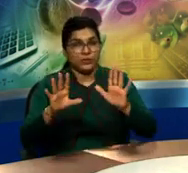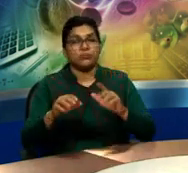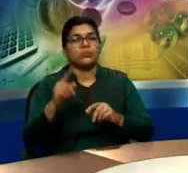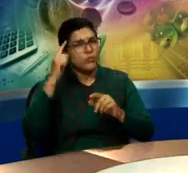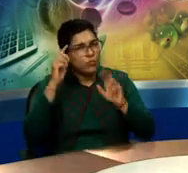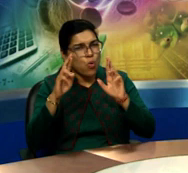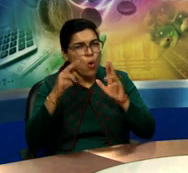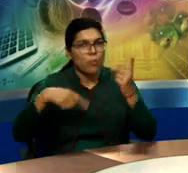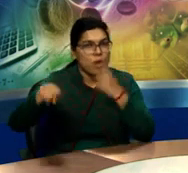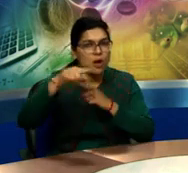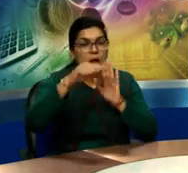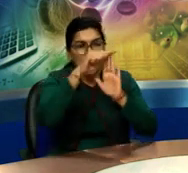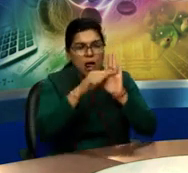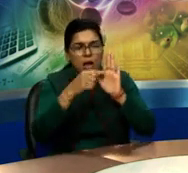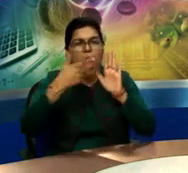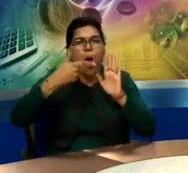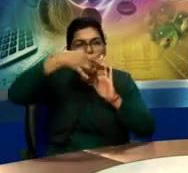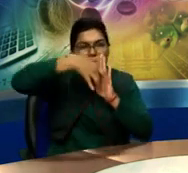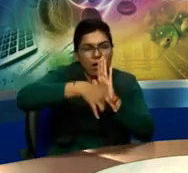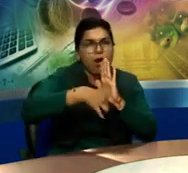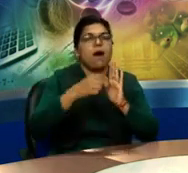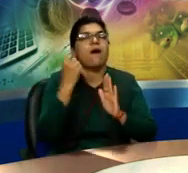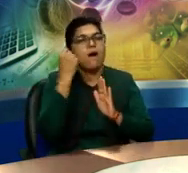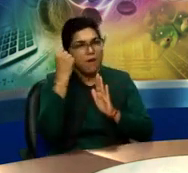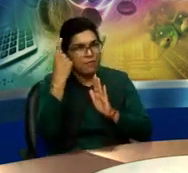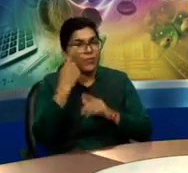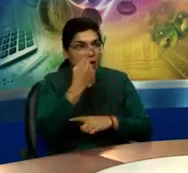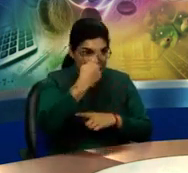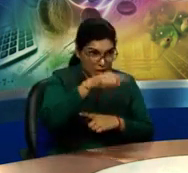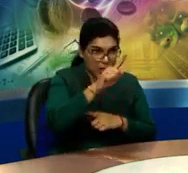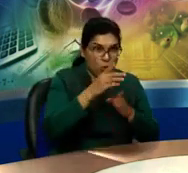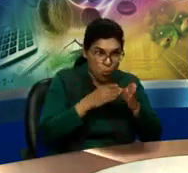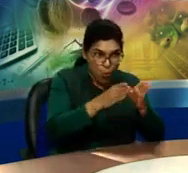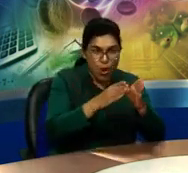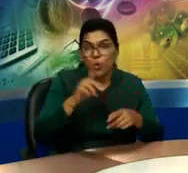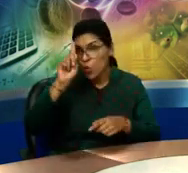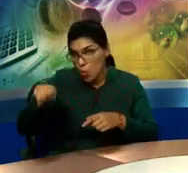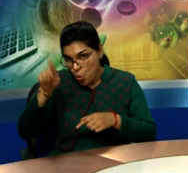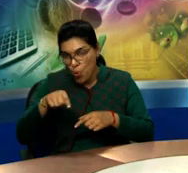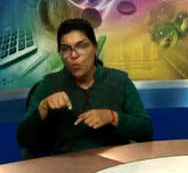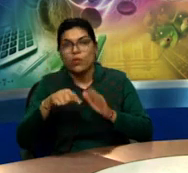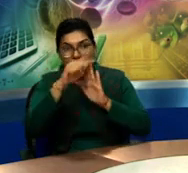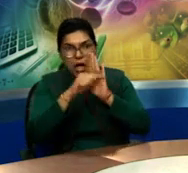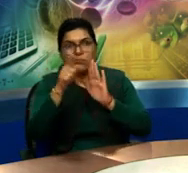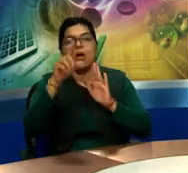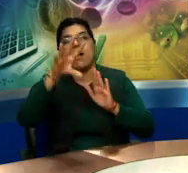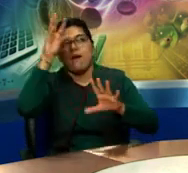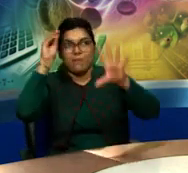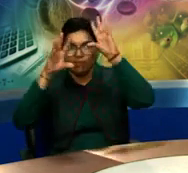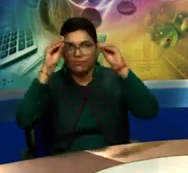So far we have understood the lesson. Hope you will understand the ethics and the detailed explanation which is shown